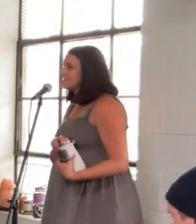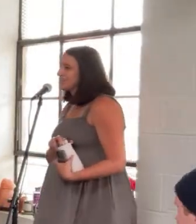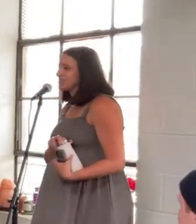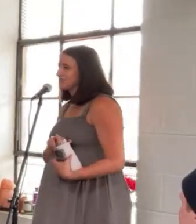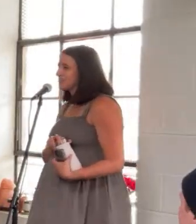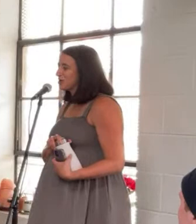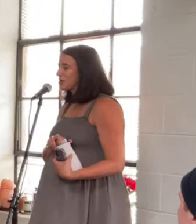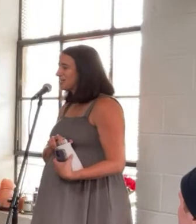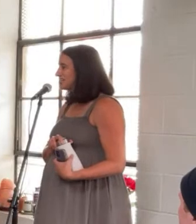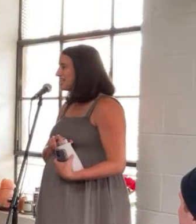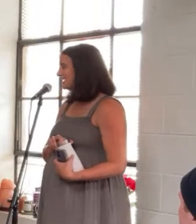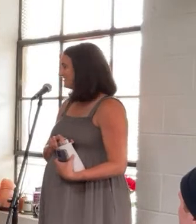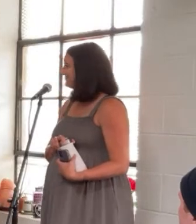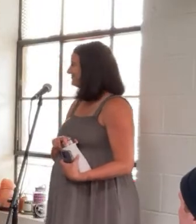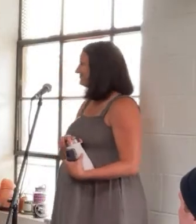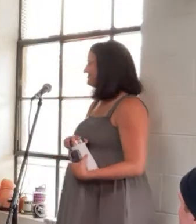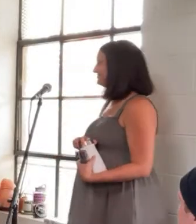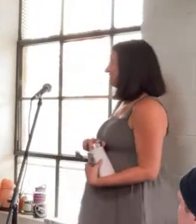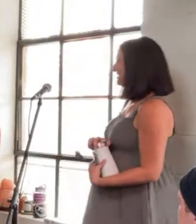This next song is from Croatia.